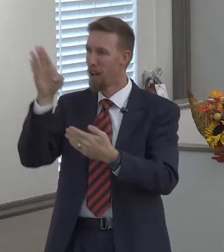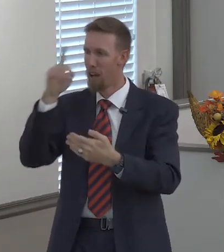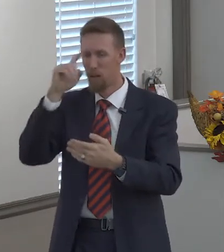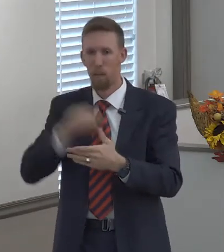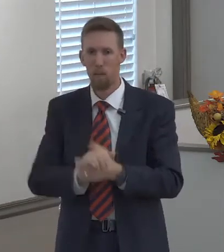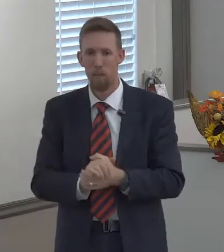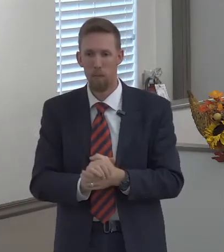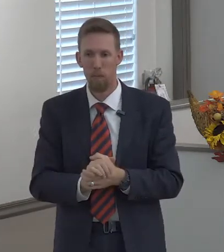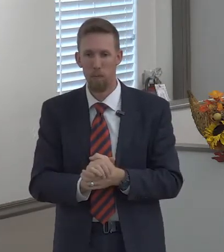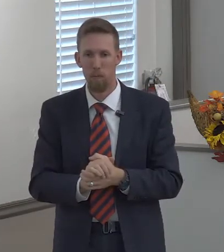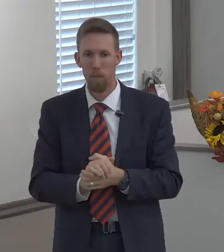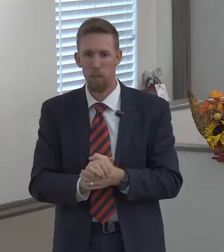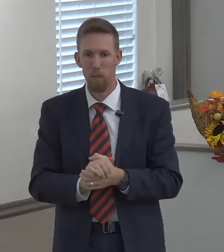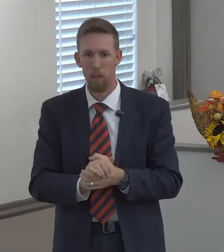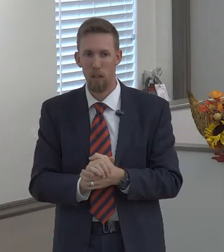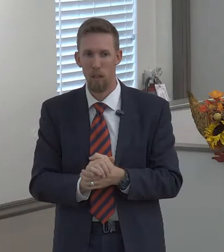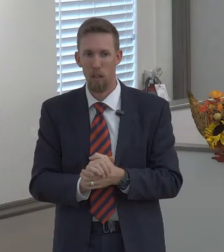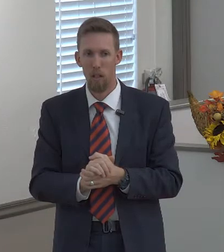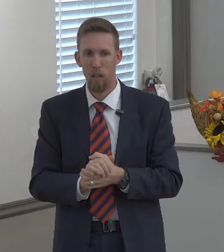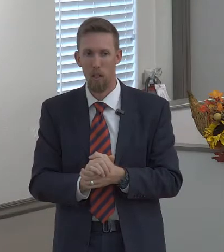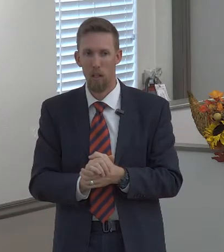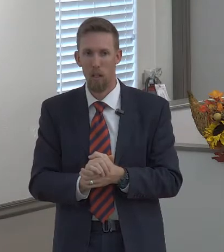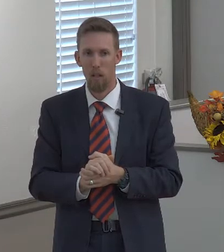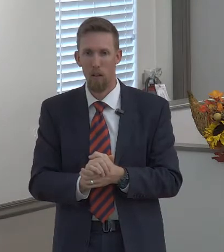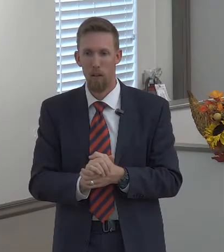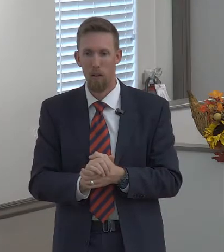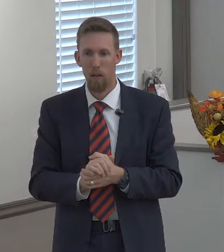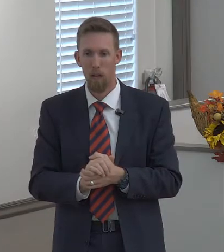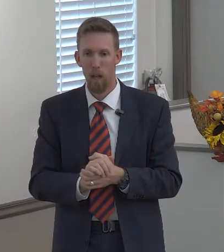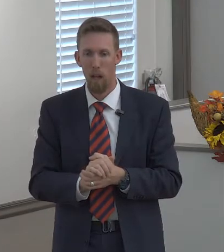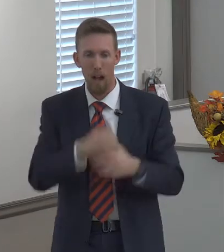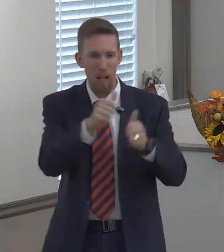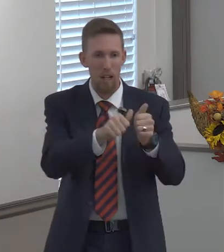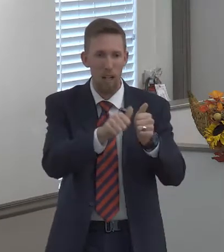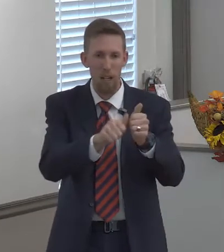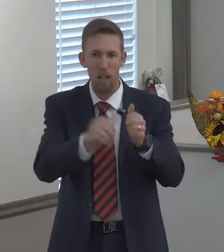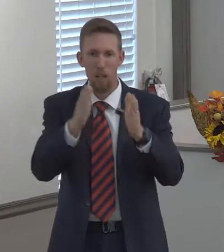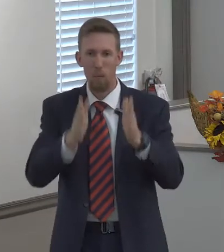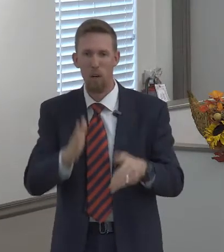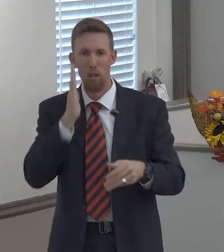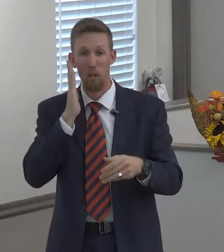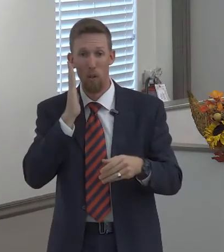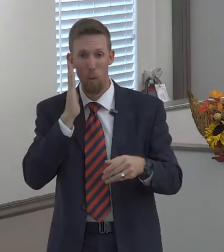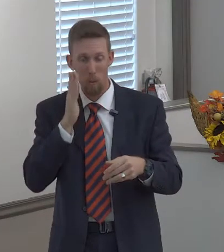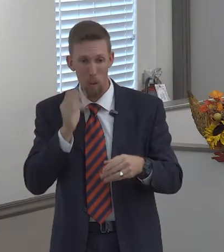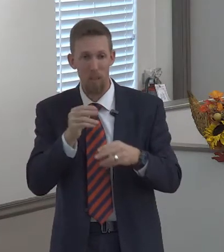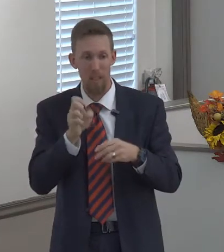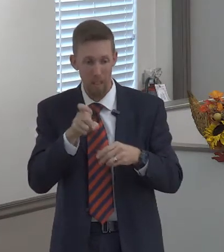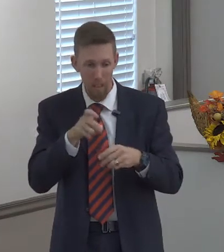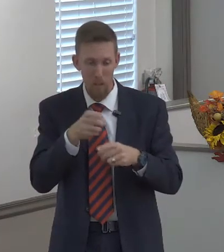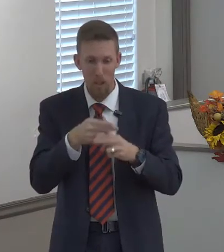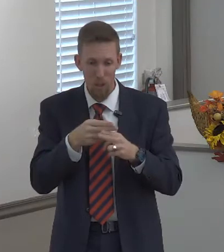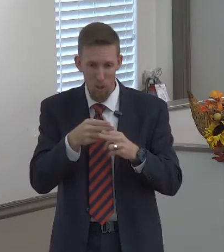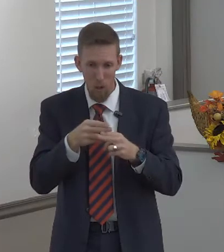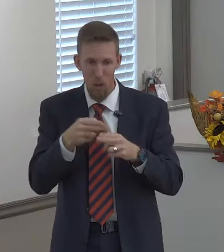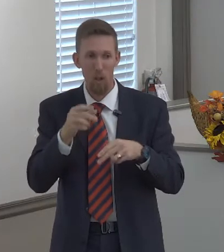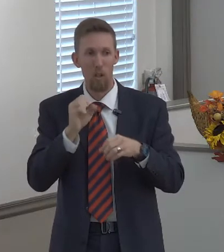God. I'm not saying it has to be all of the time, but boy, it sure needs to be some of the time.